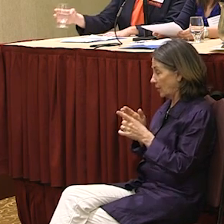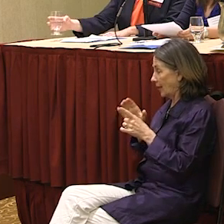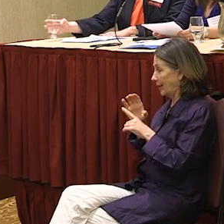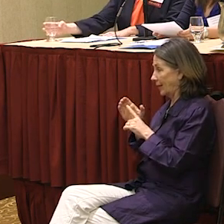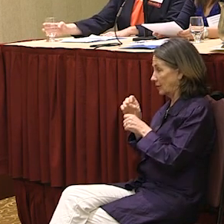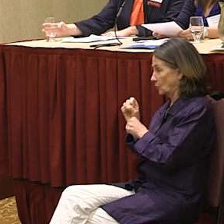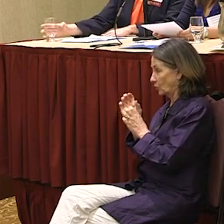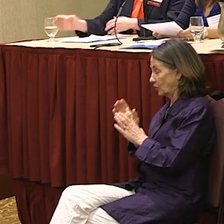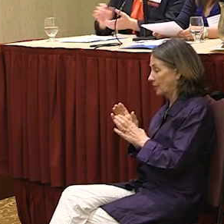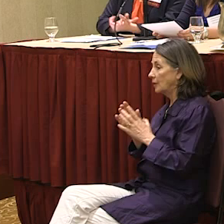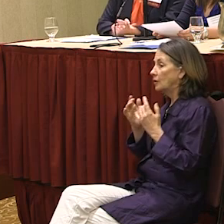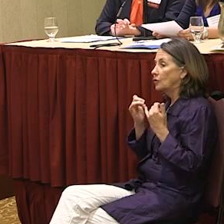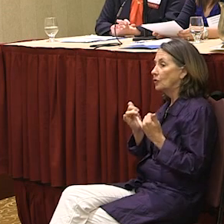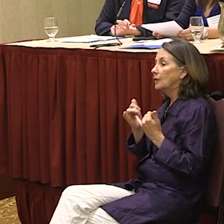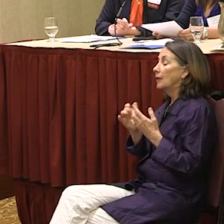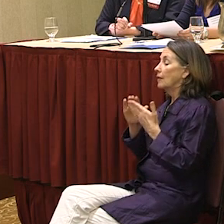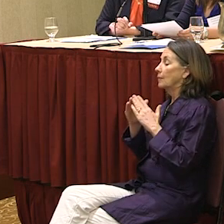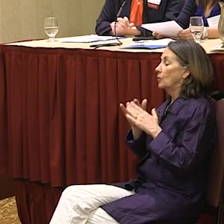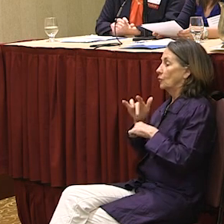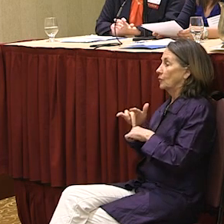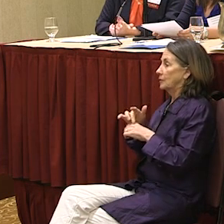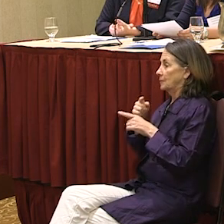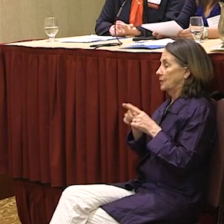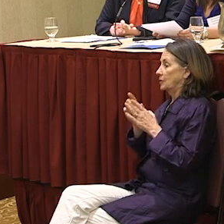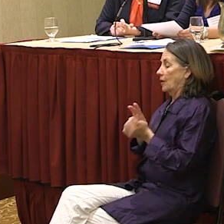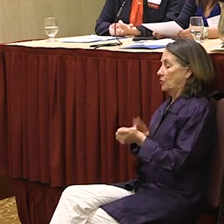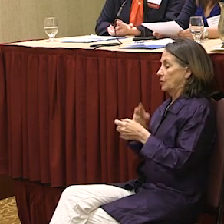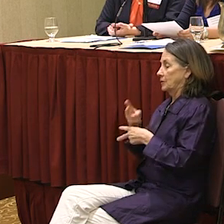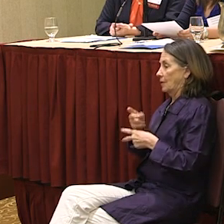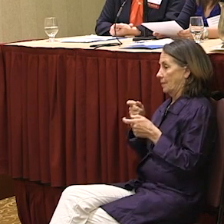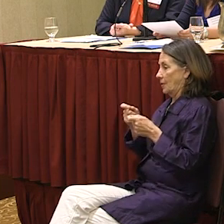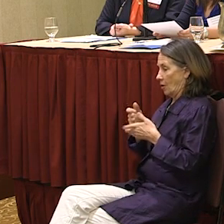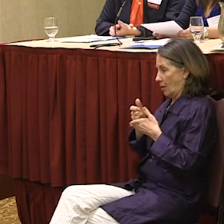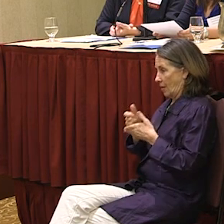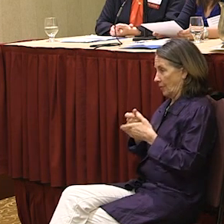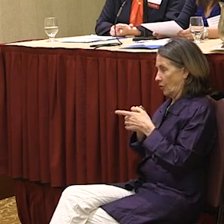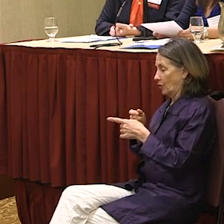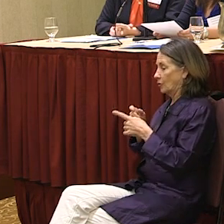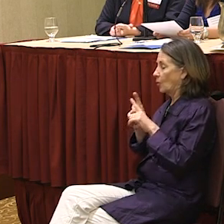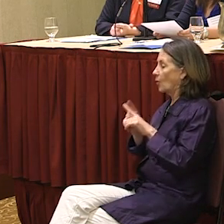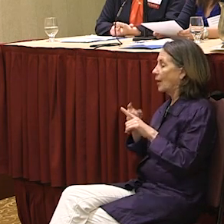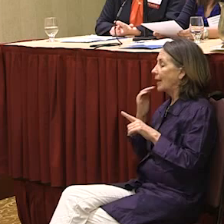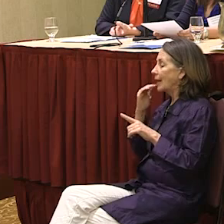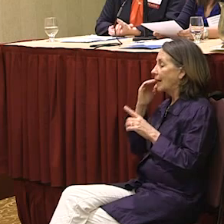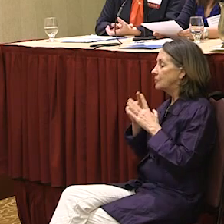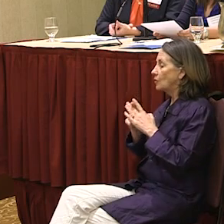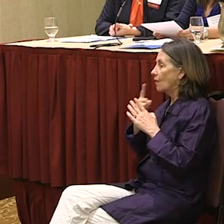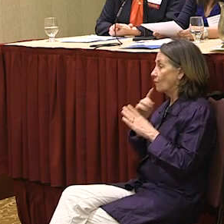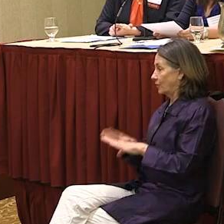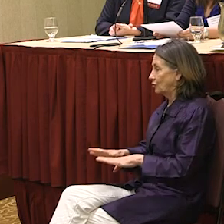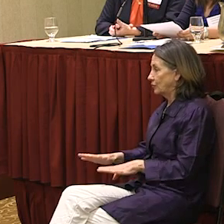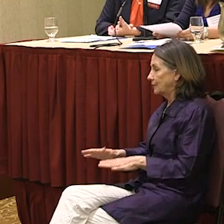caseworker. Currently, the community resource specialist and the nurse care manager are assisting Jenny to access Head Start and other resources for the